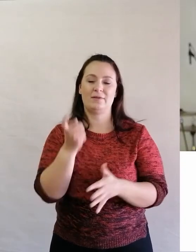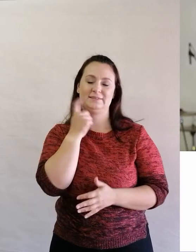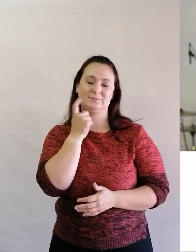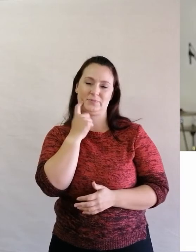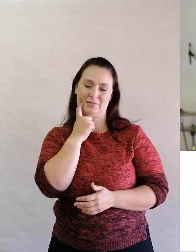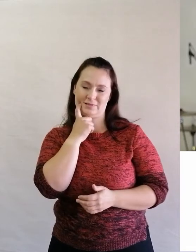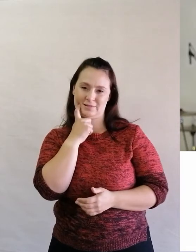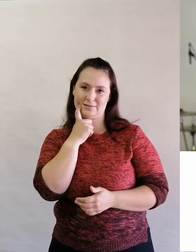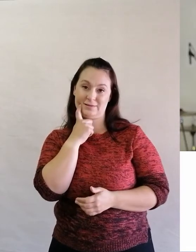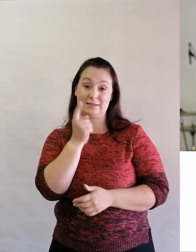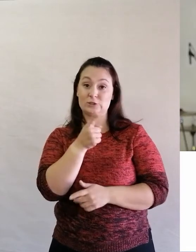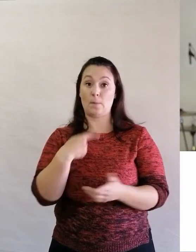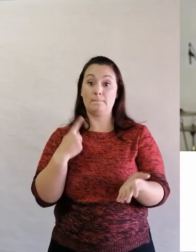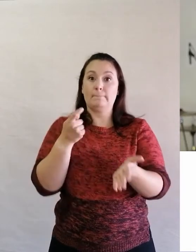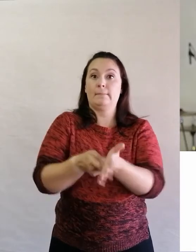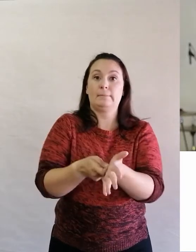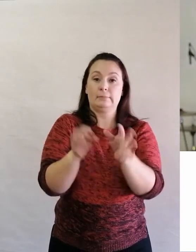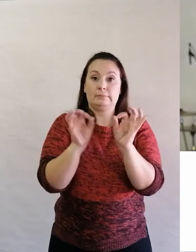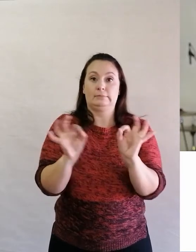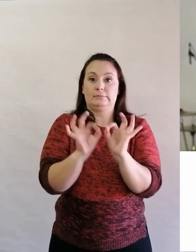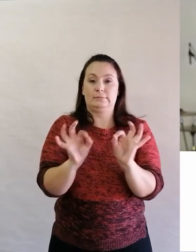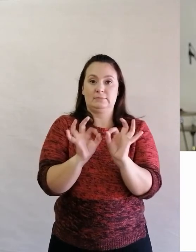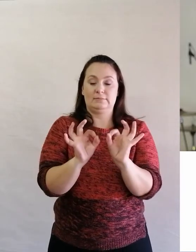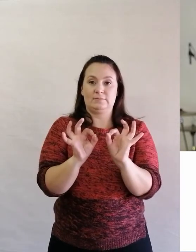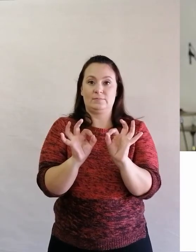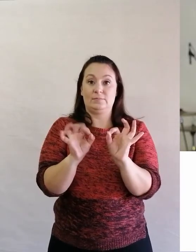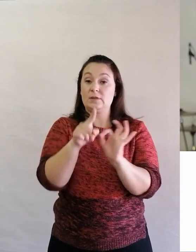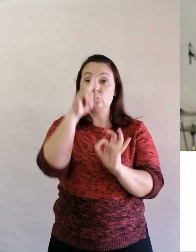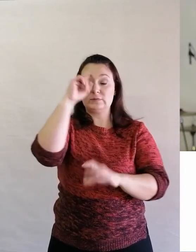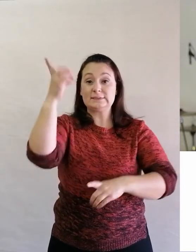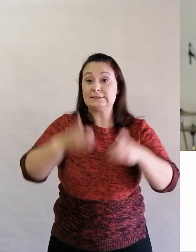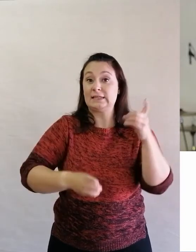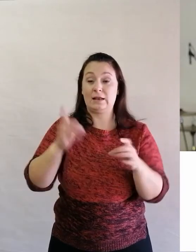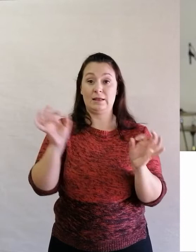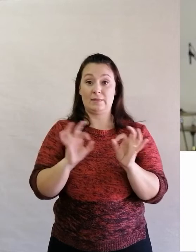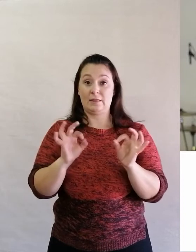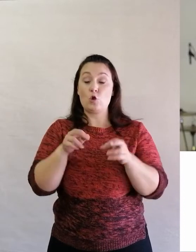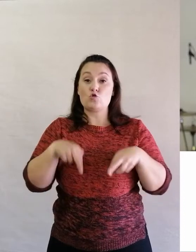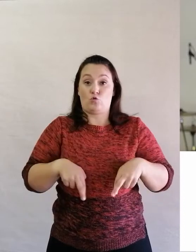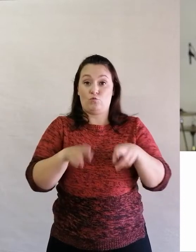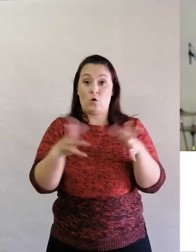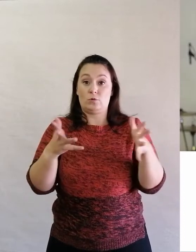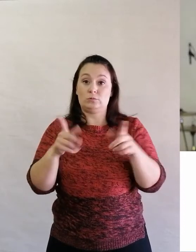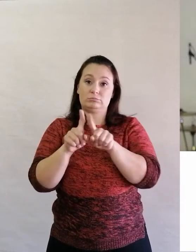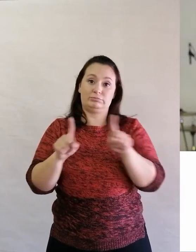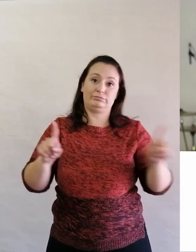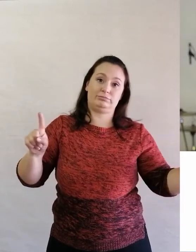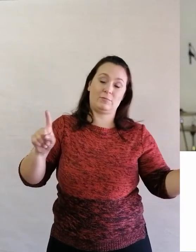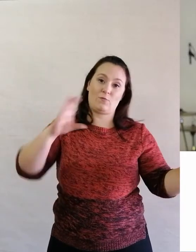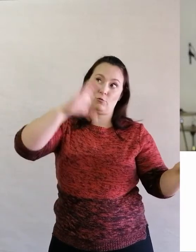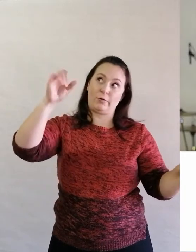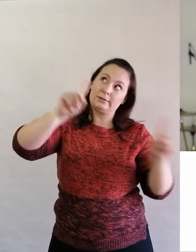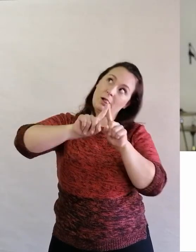nothing. But it's important that you see, if you haven't made that decision, you're on a road that's away from Christ. You walk